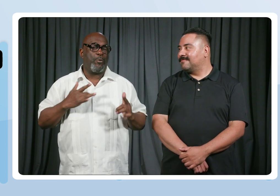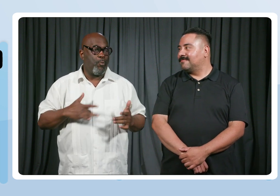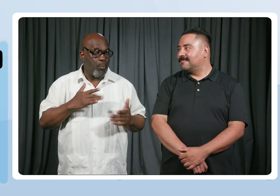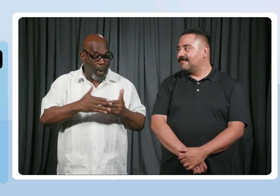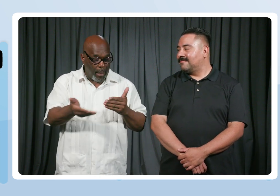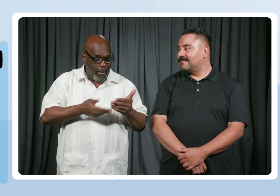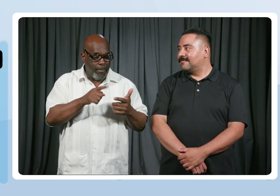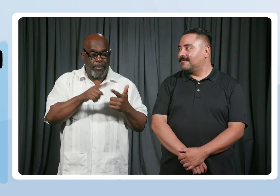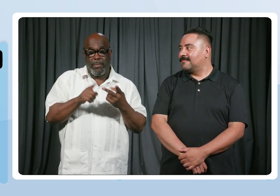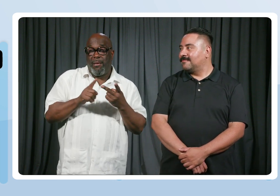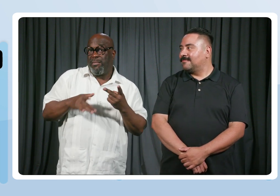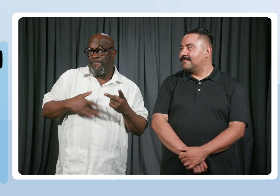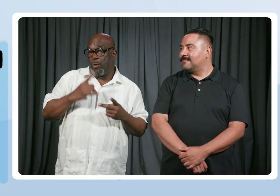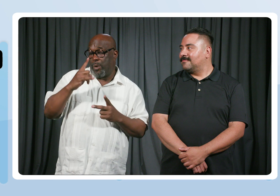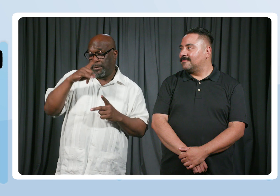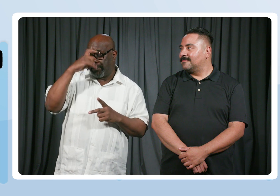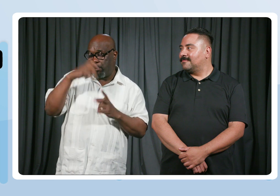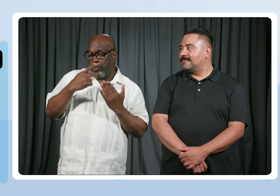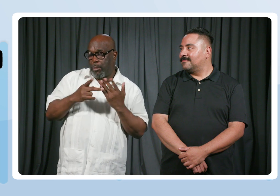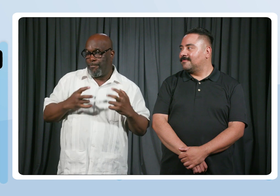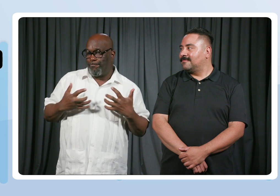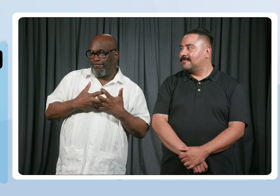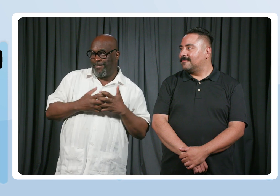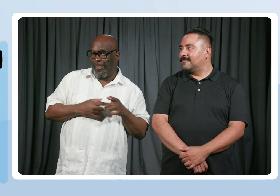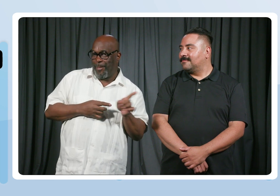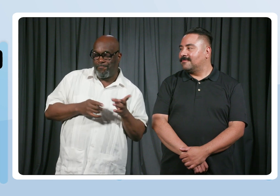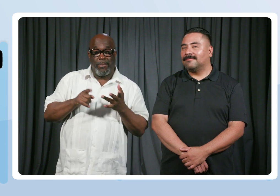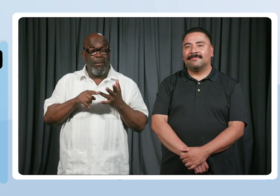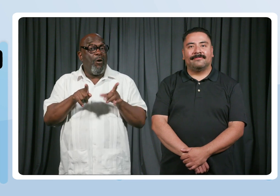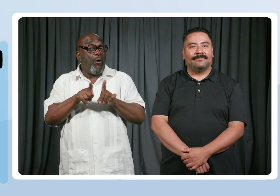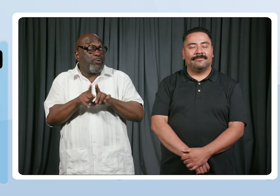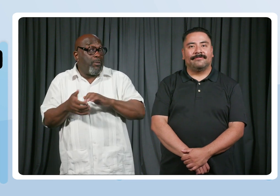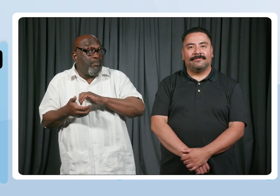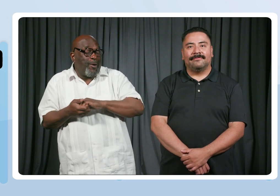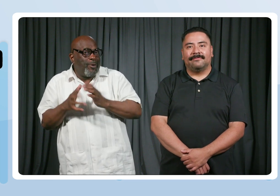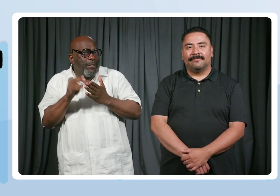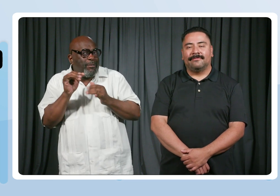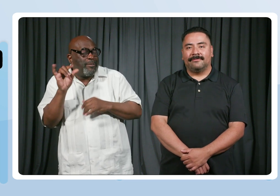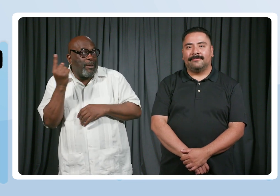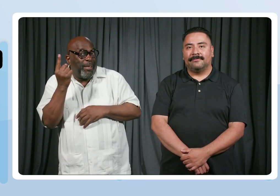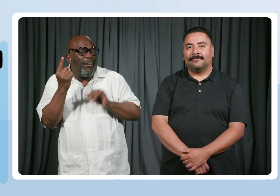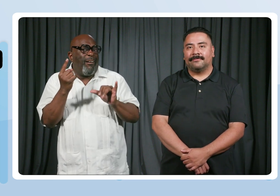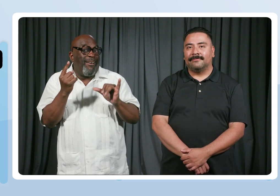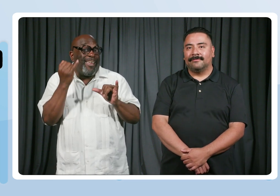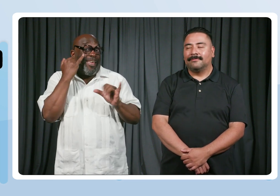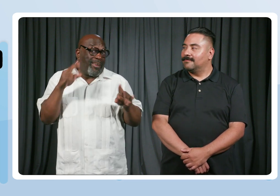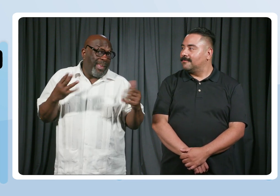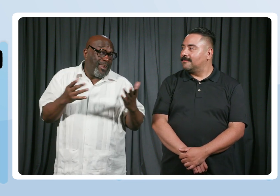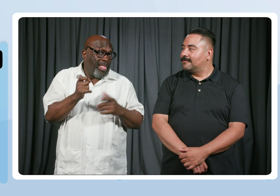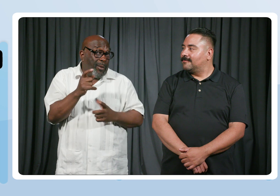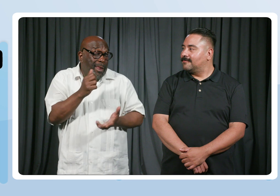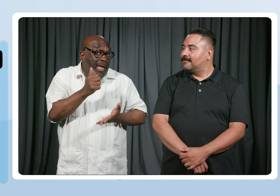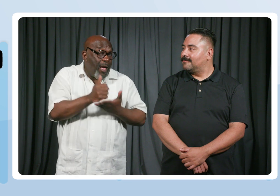them feel like this One Summer program is for them. And then I think the partners learned something, right, that with a little bit of help, right, the